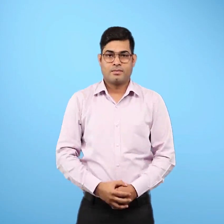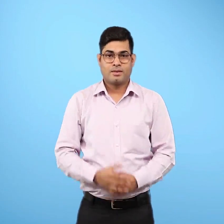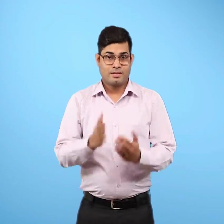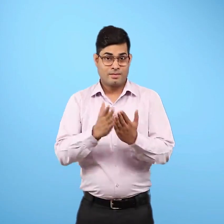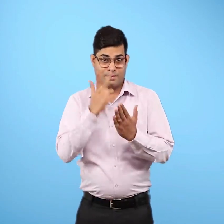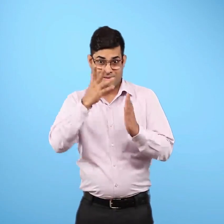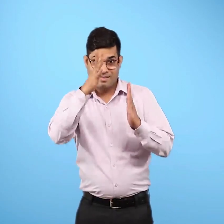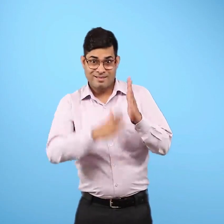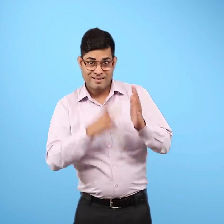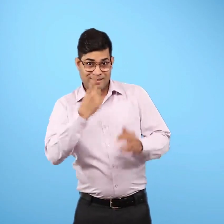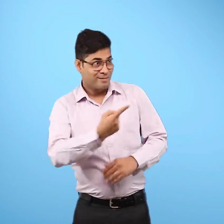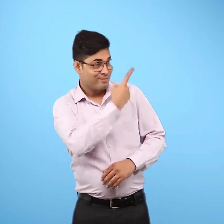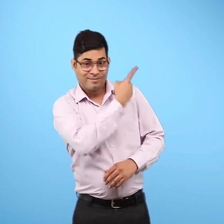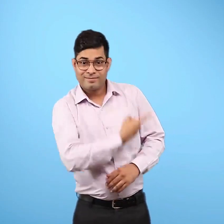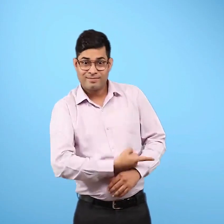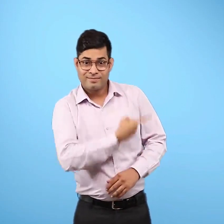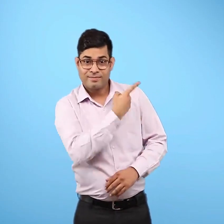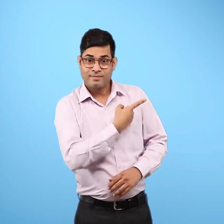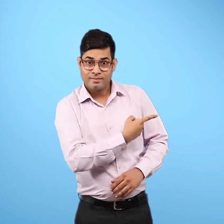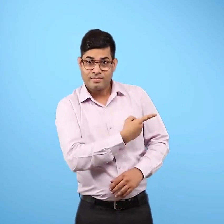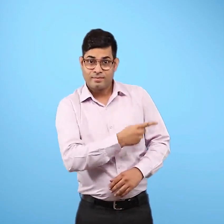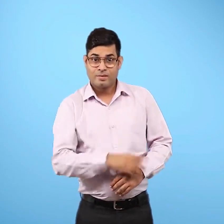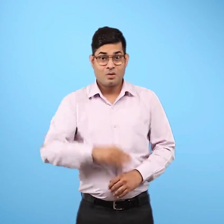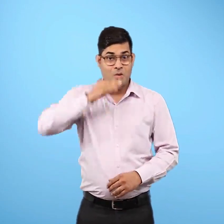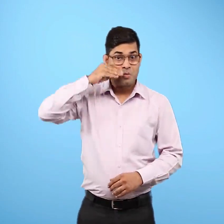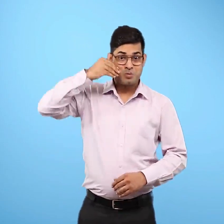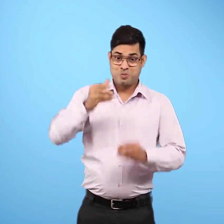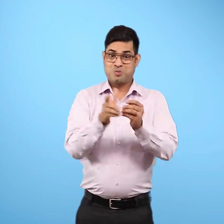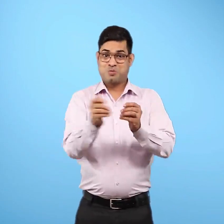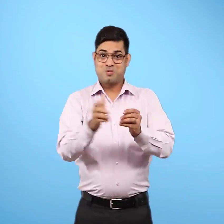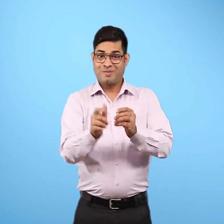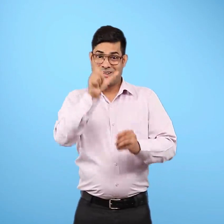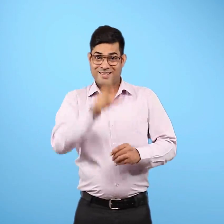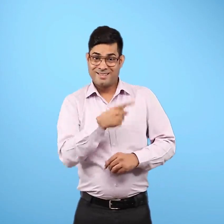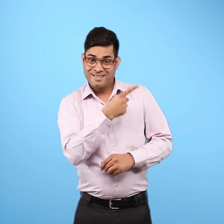We see a picture of Mani Ratnam, the cashier, on the page,